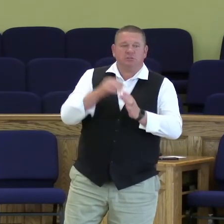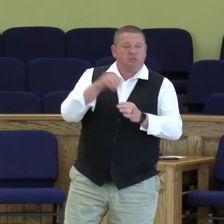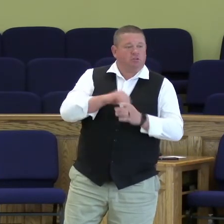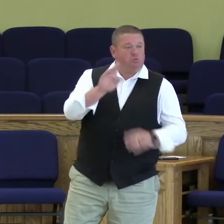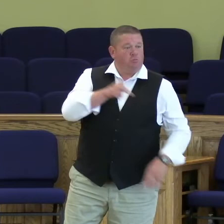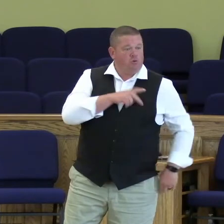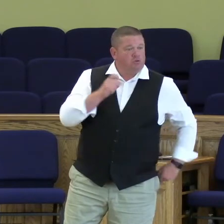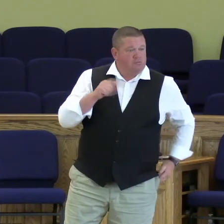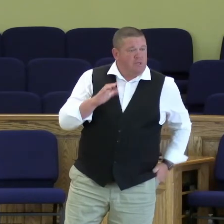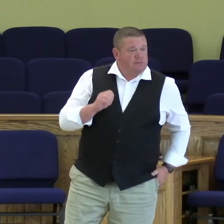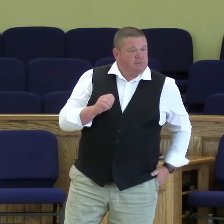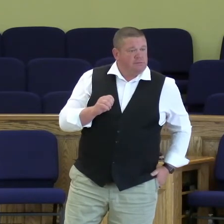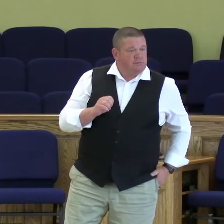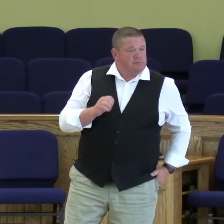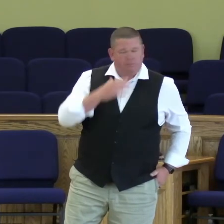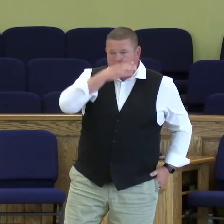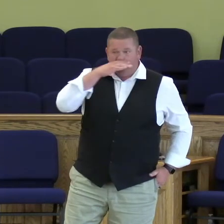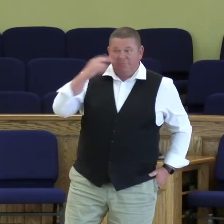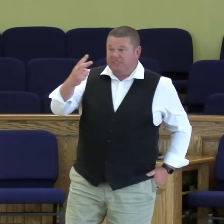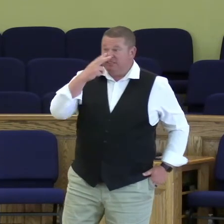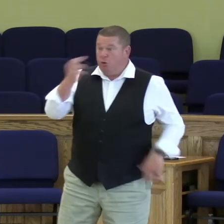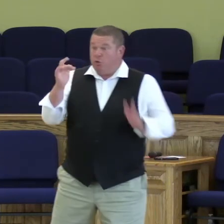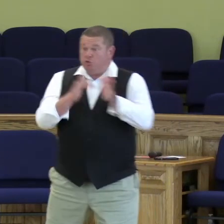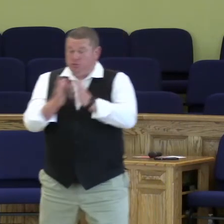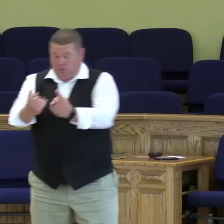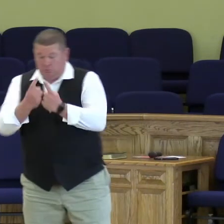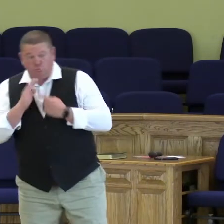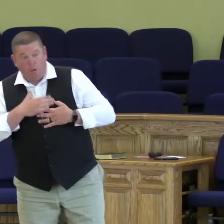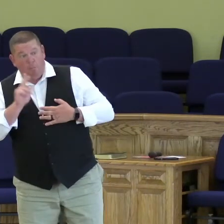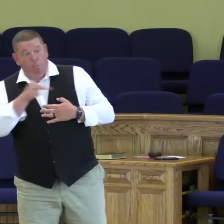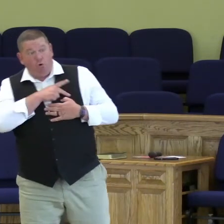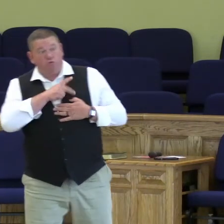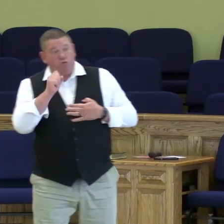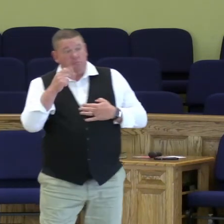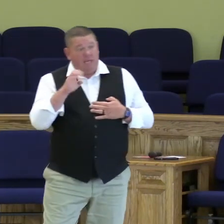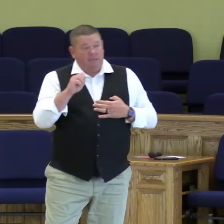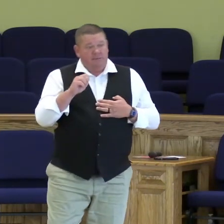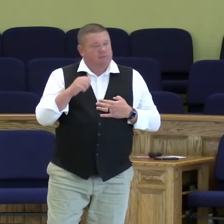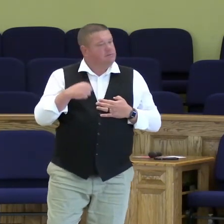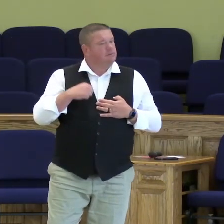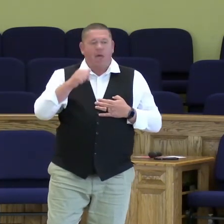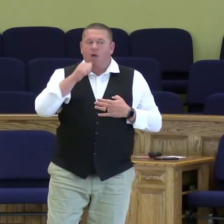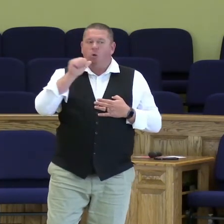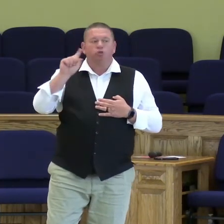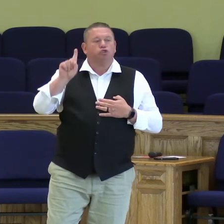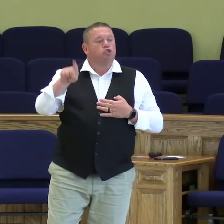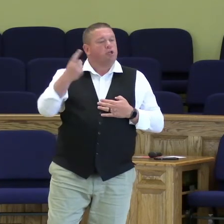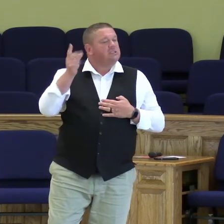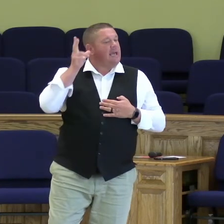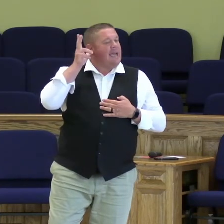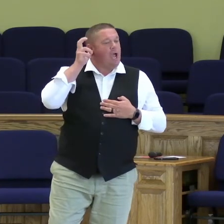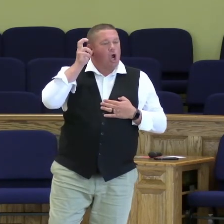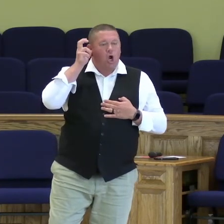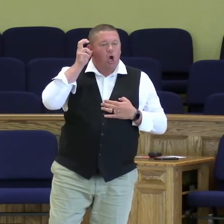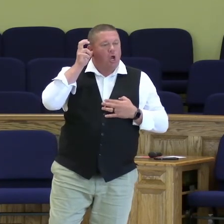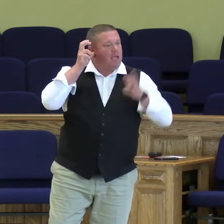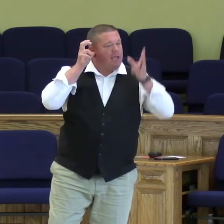Is Jesus in your personal space? See, when Jesus comes to our personal space, we don't